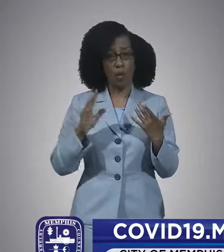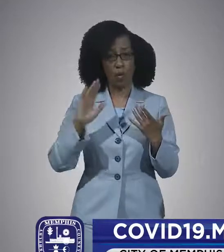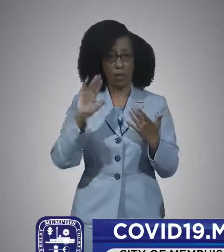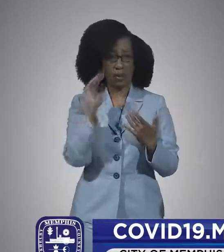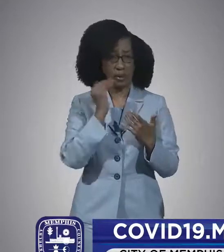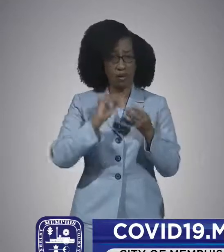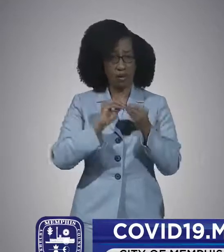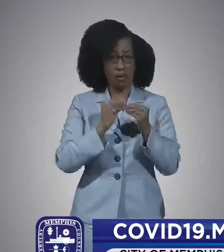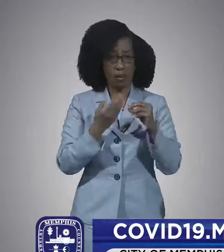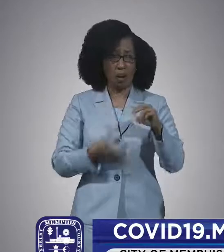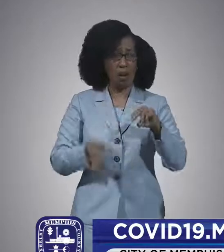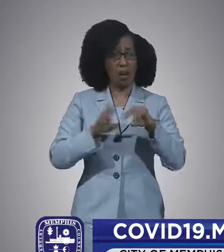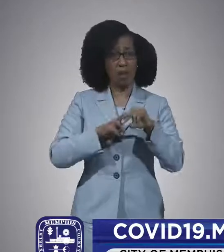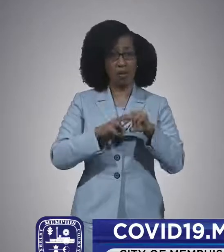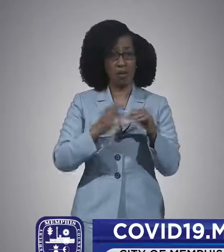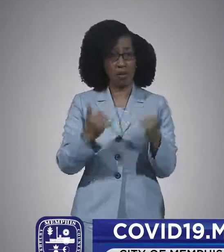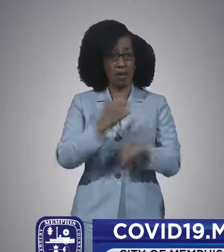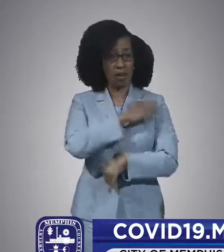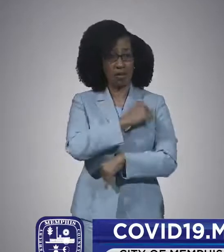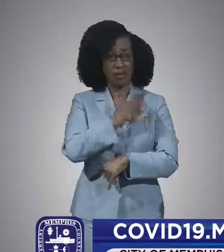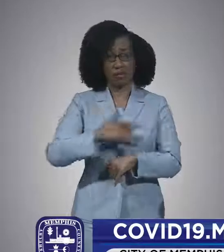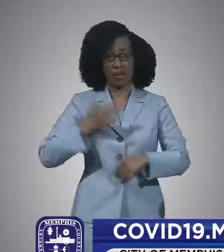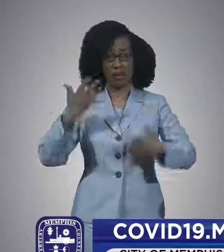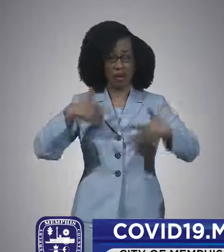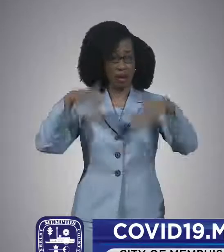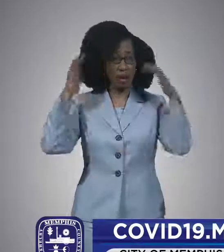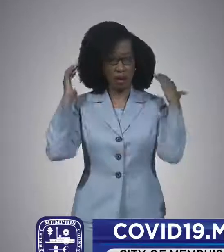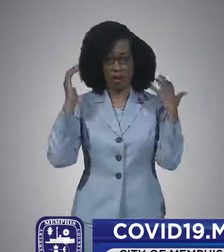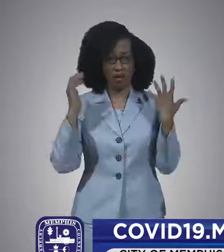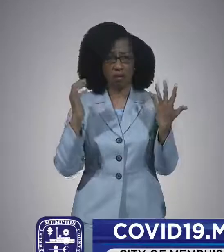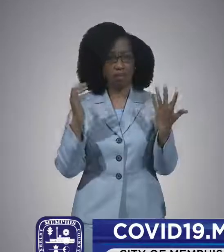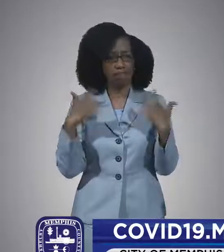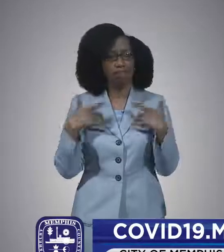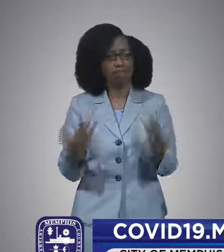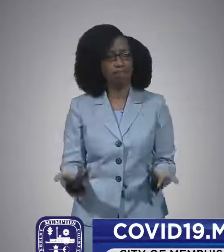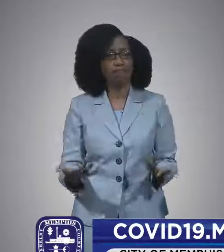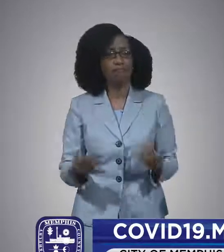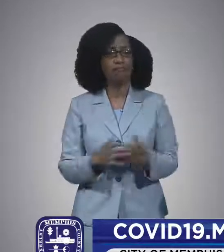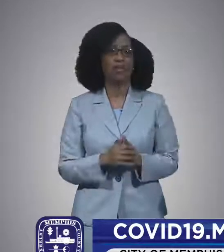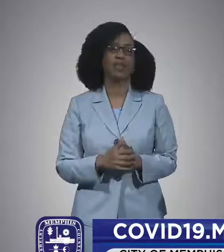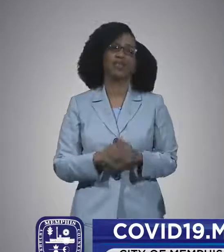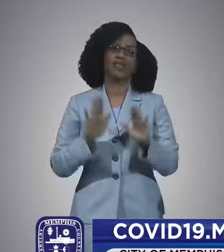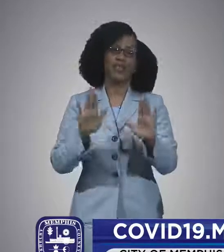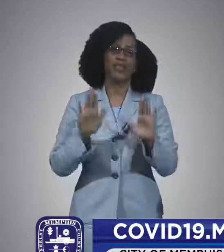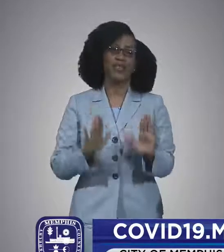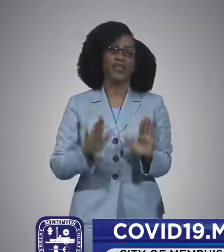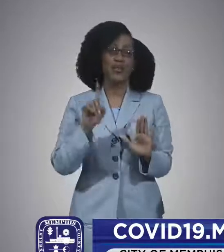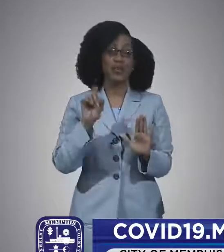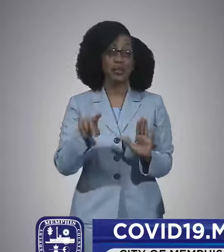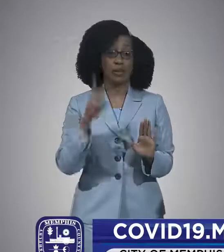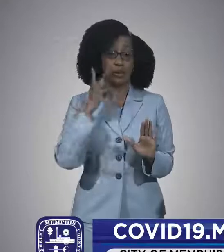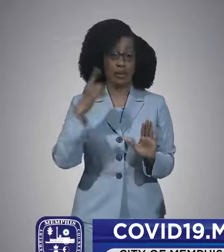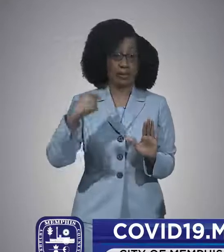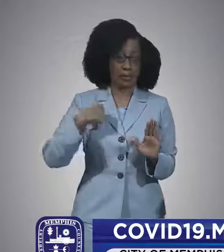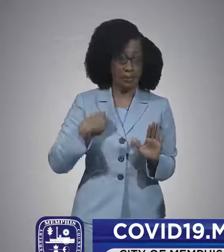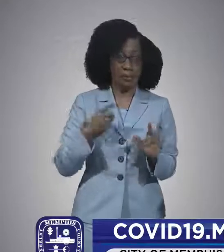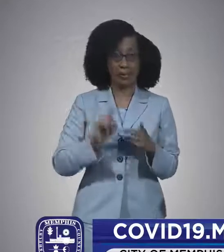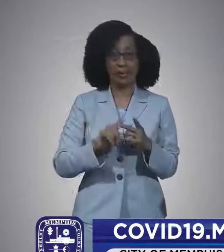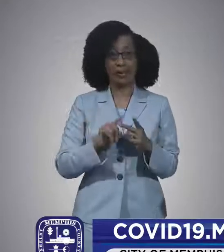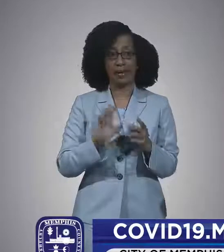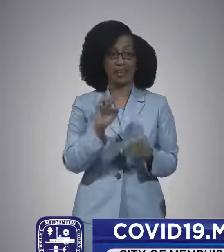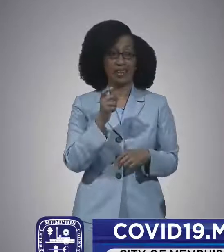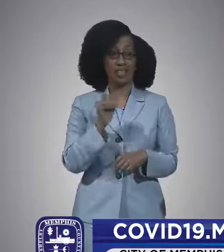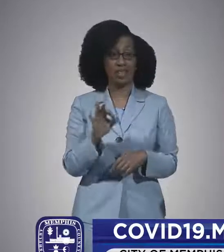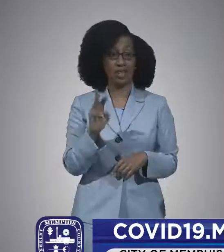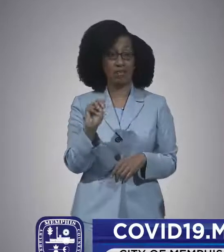affect hospitals that are already strained? Great question. So I know you all have seen me and Chief McGowen